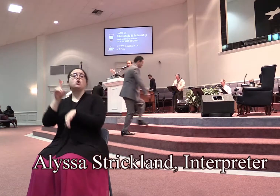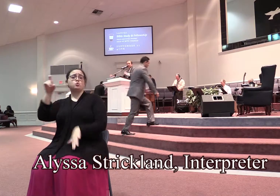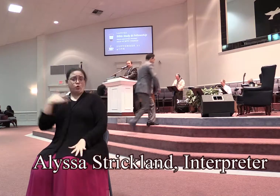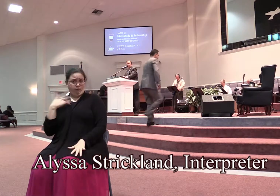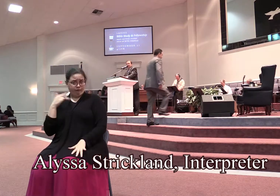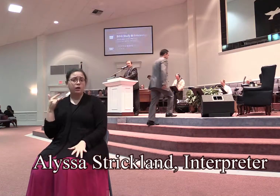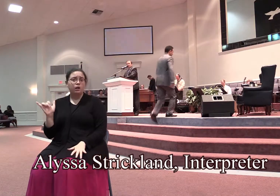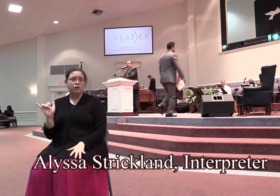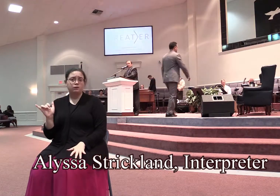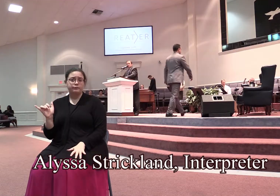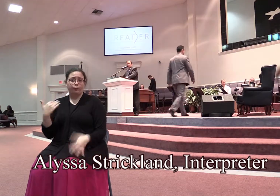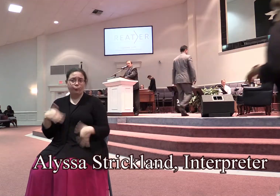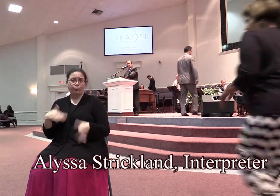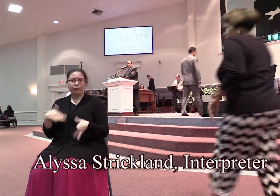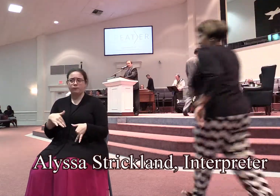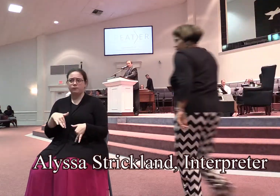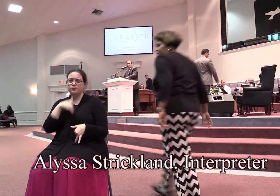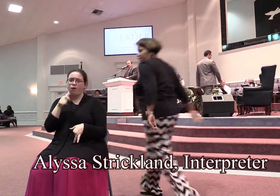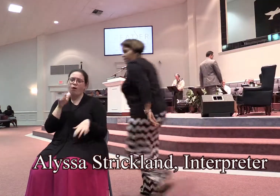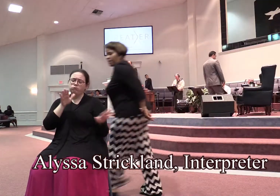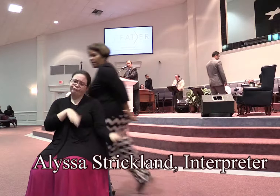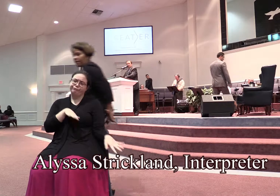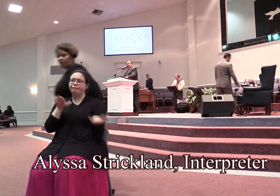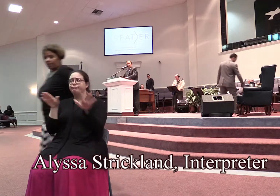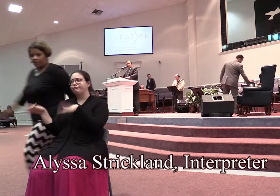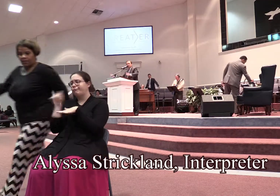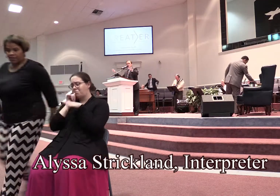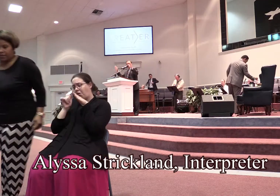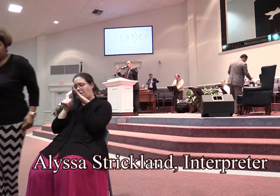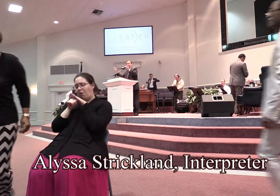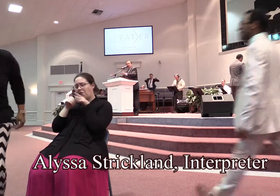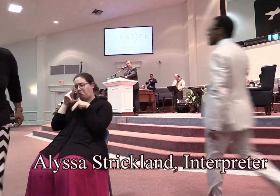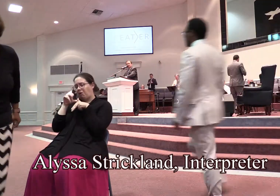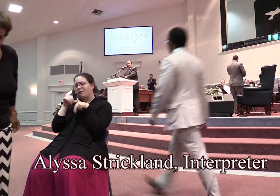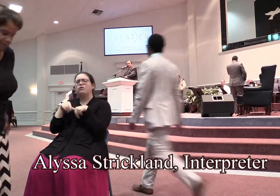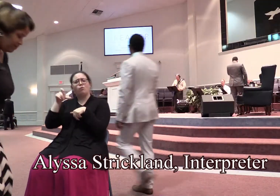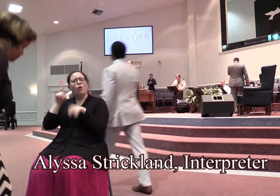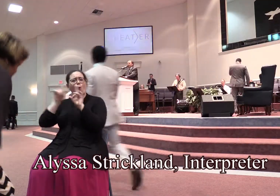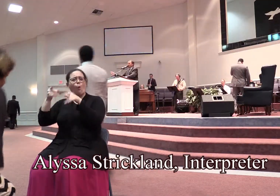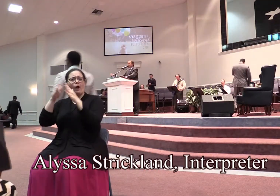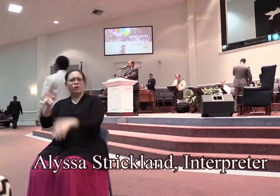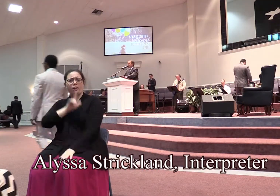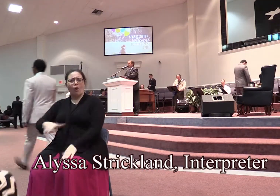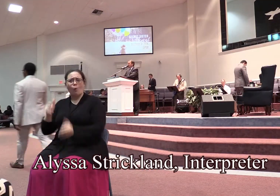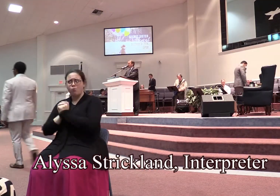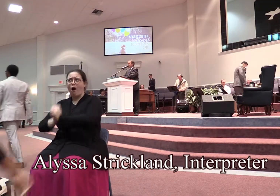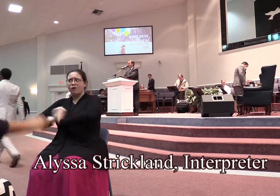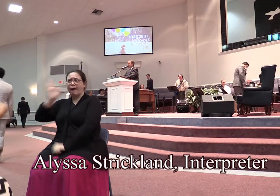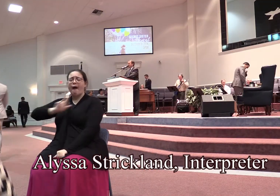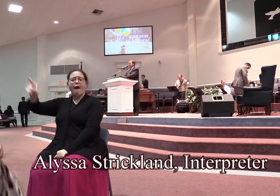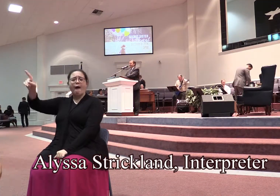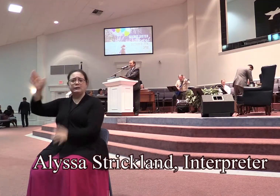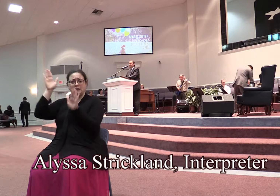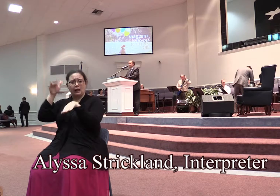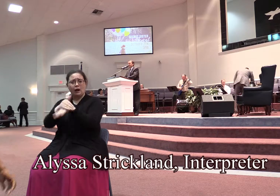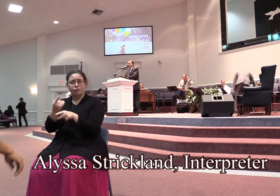feel like. We're not supposed to be sitting at home hiding from a hurricane. We're supposed to be in the house of the Lord worshiping God on a Sunday